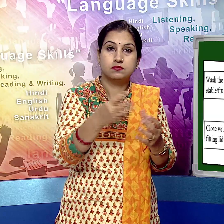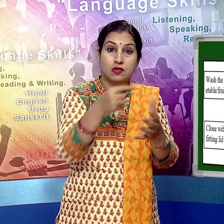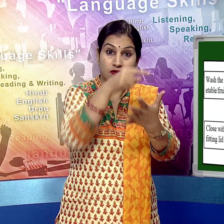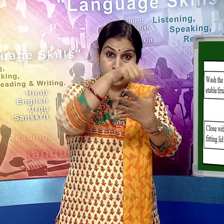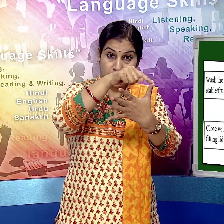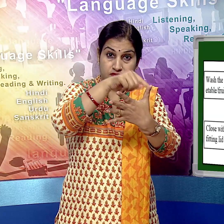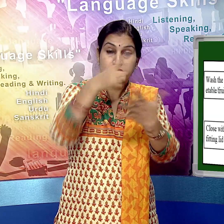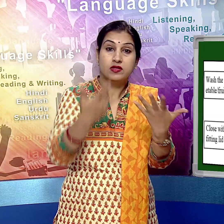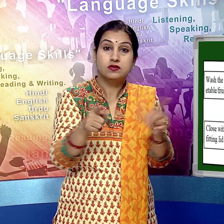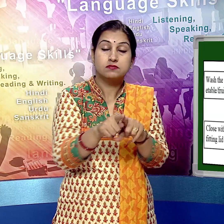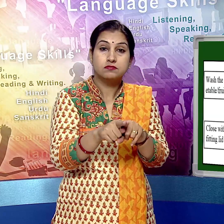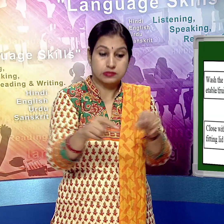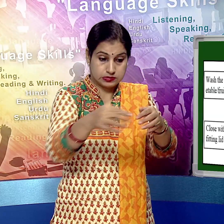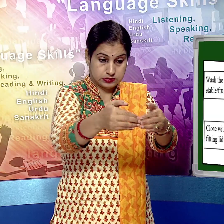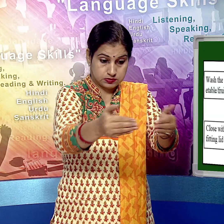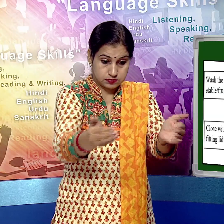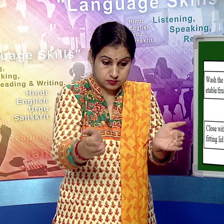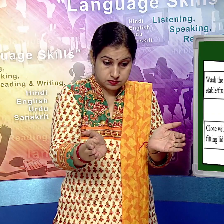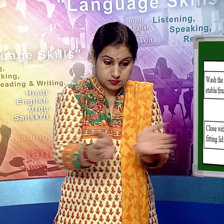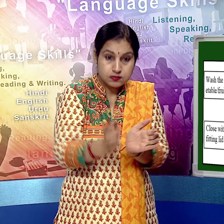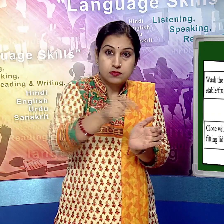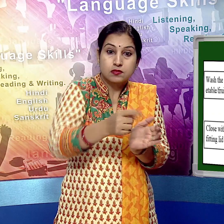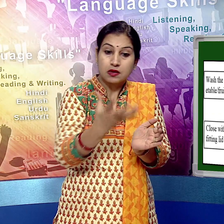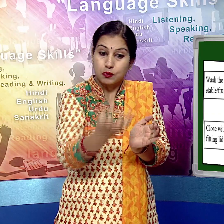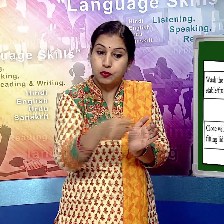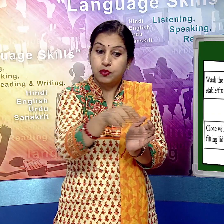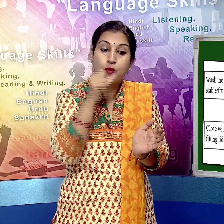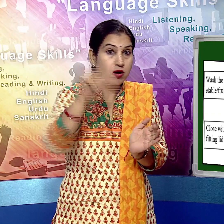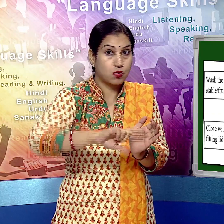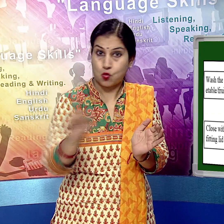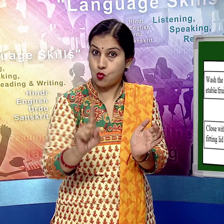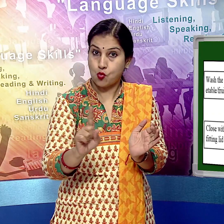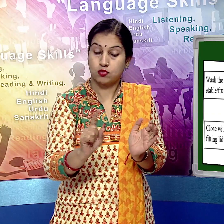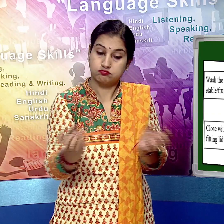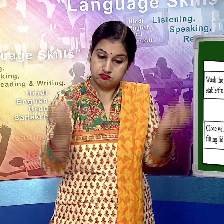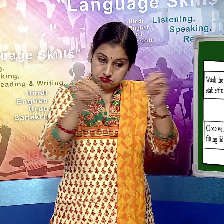The fifth step is place in a dry, sterilized container.